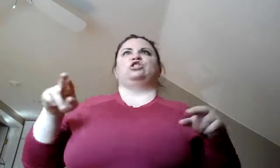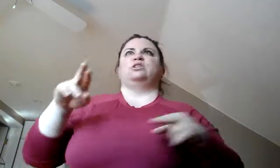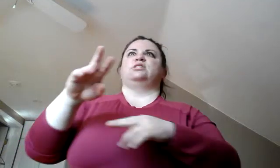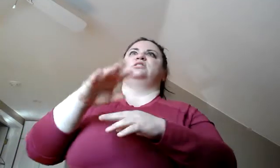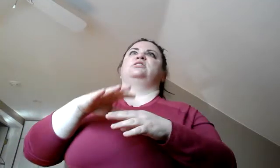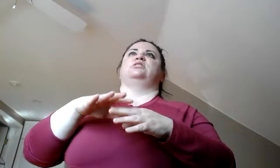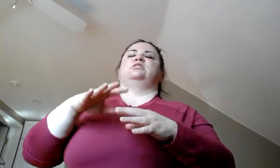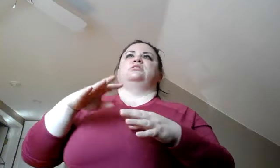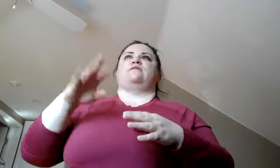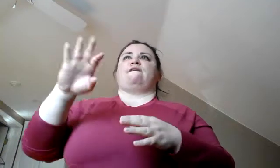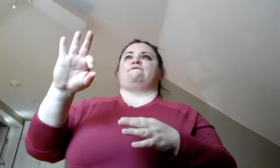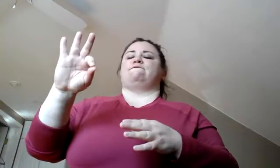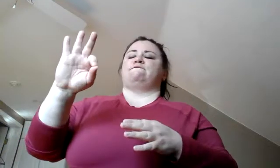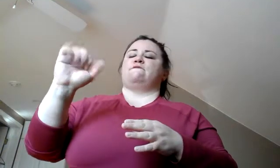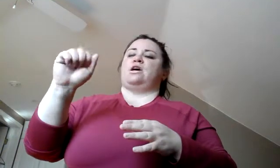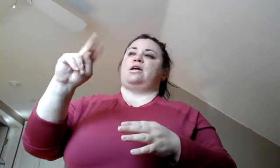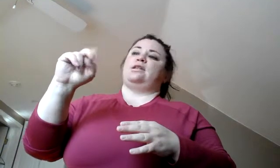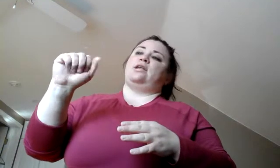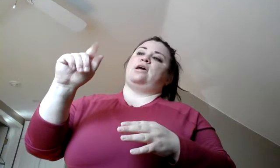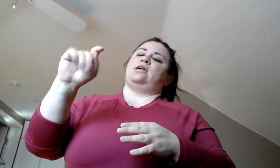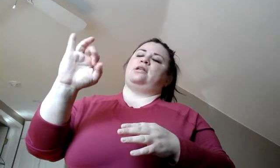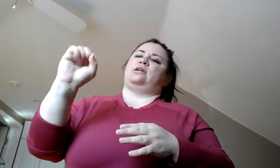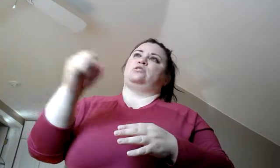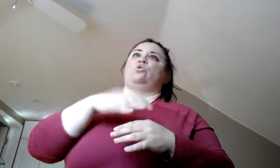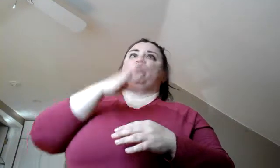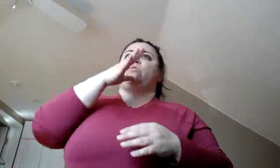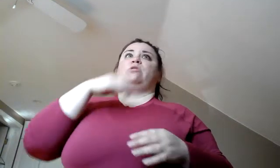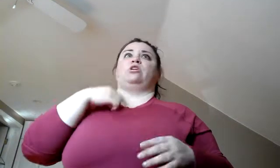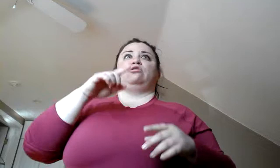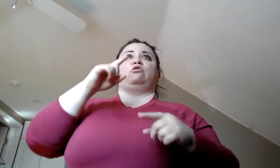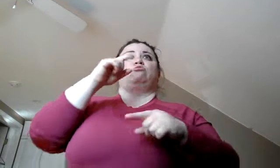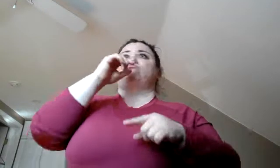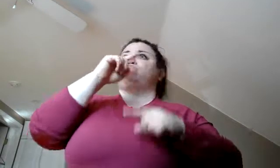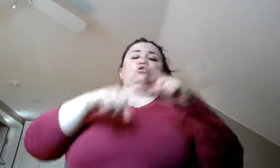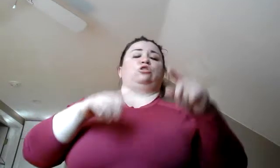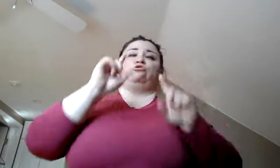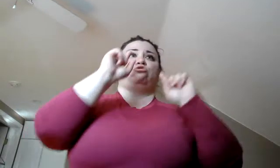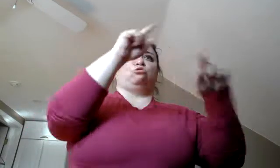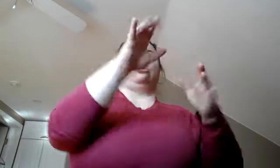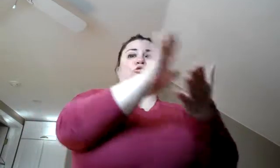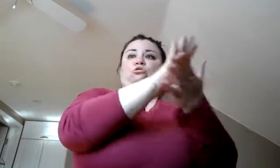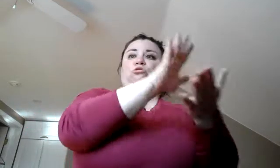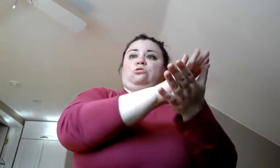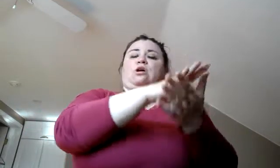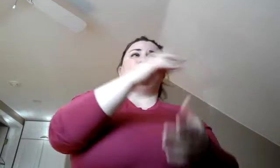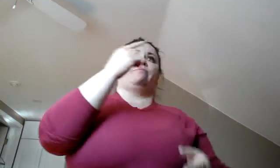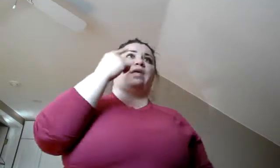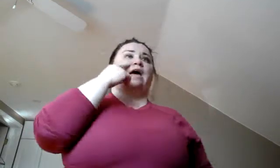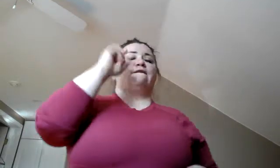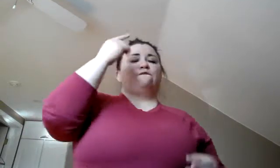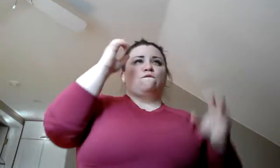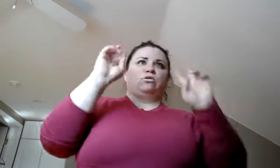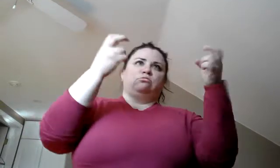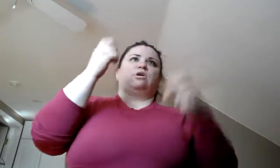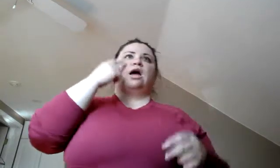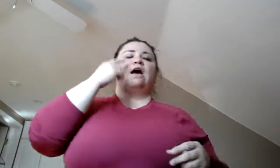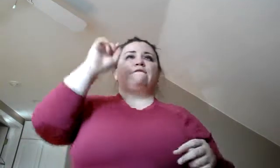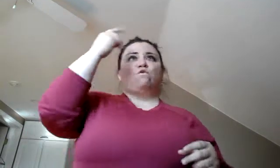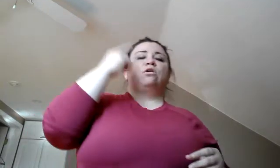were not allowed to go to school, and eye for an eye, and total ban on music and dancing and Western